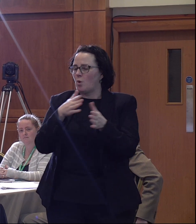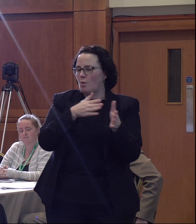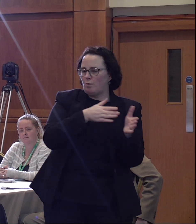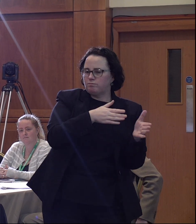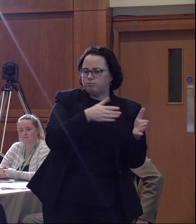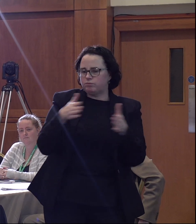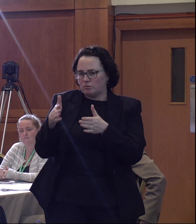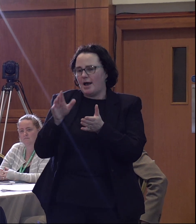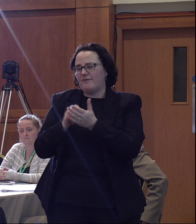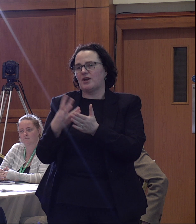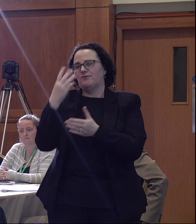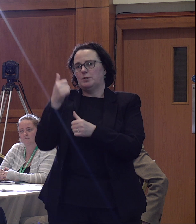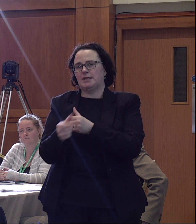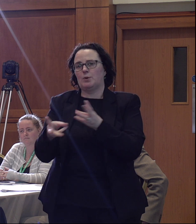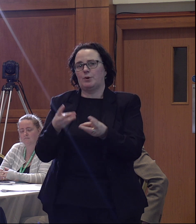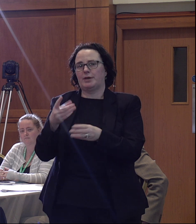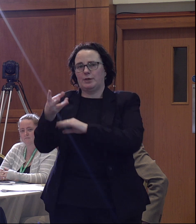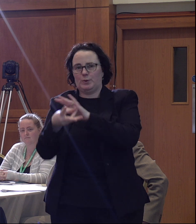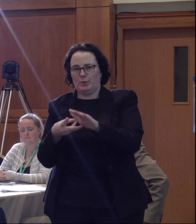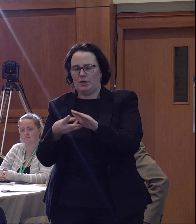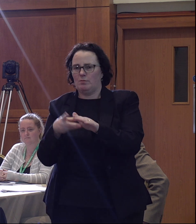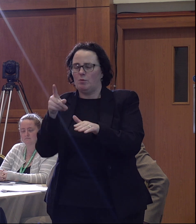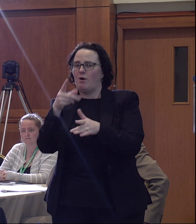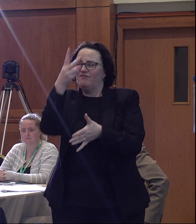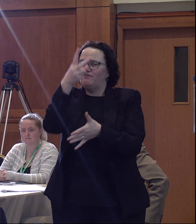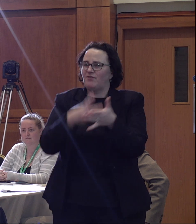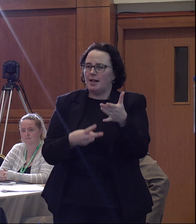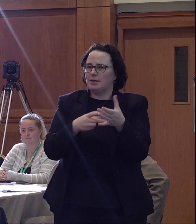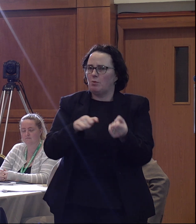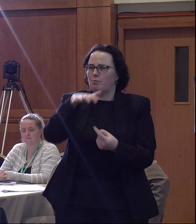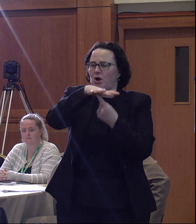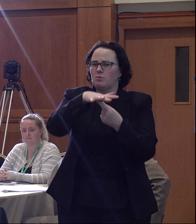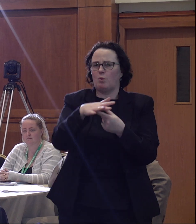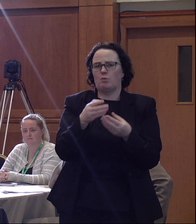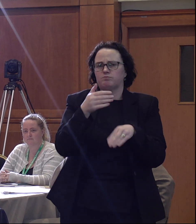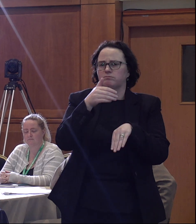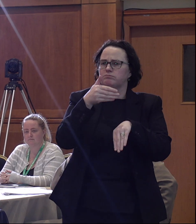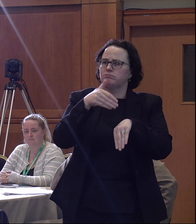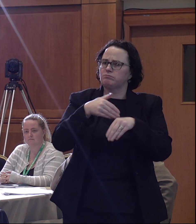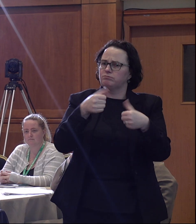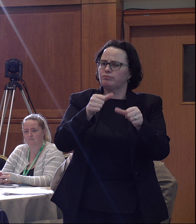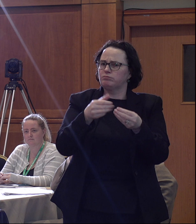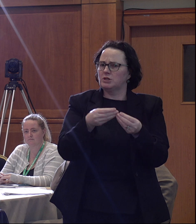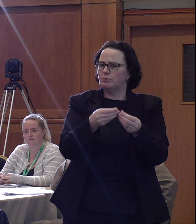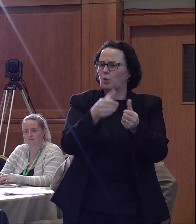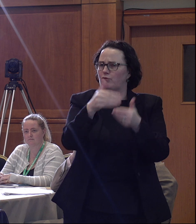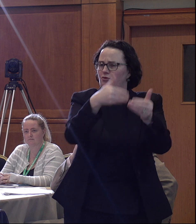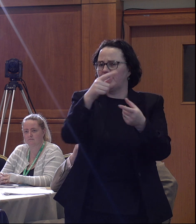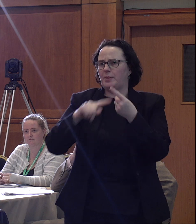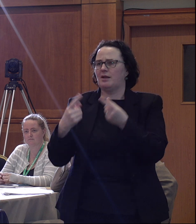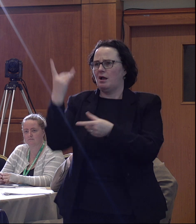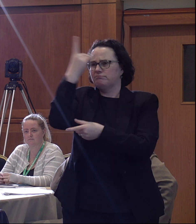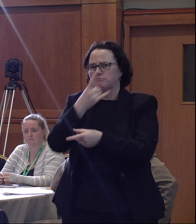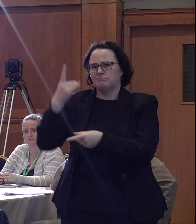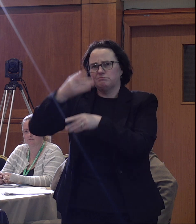4-day working week, which would value efficiency over long working hours. The table actually thought